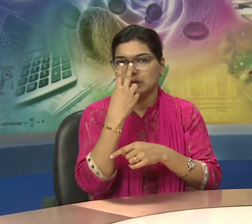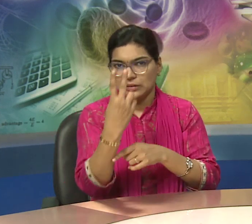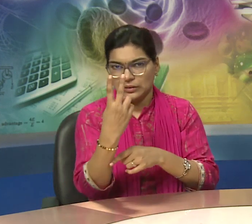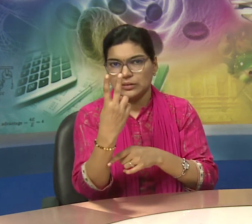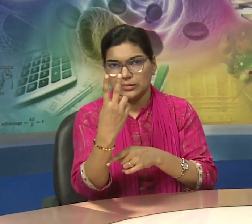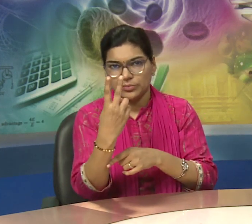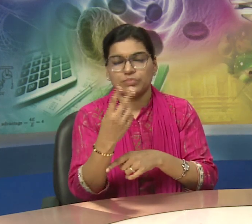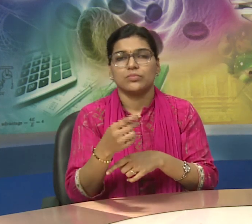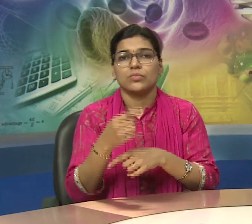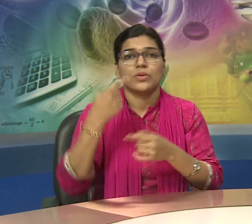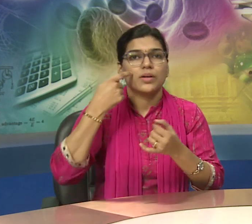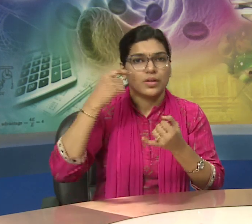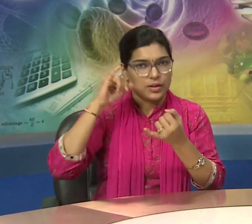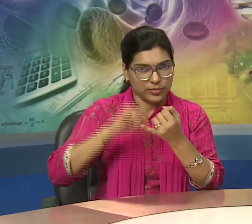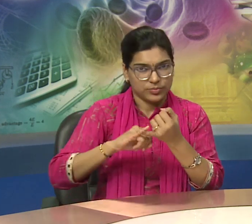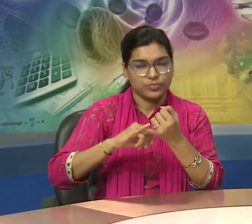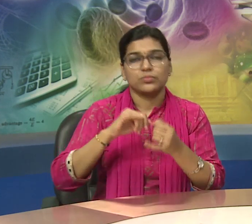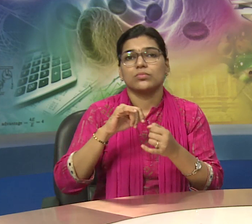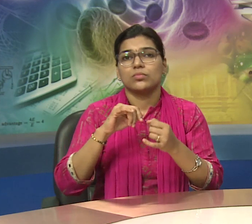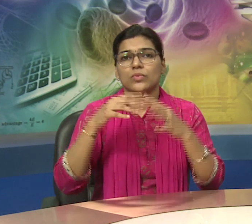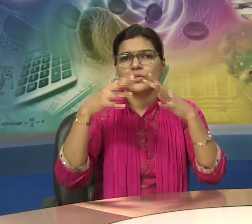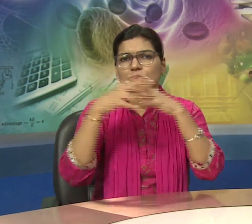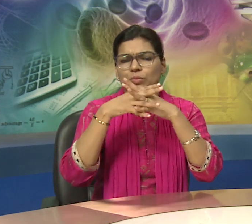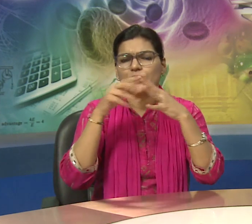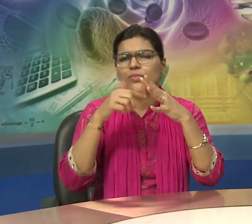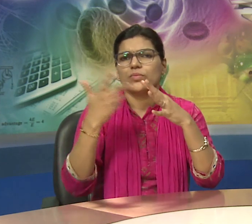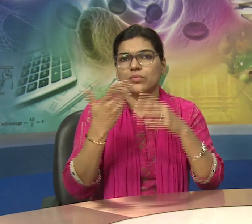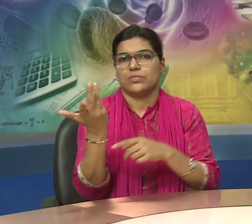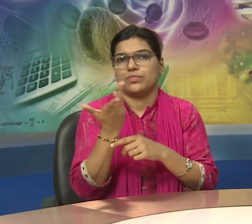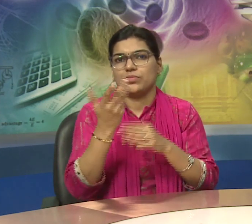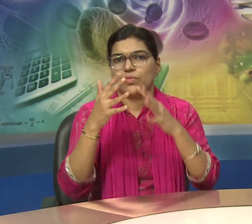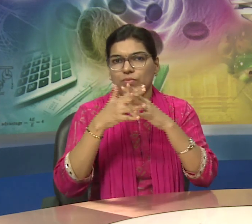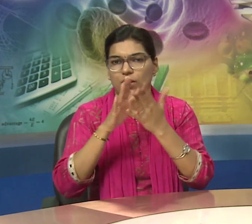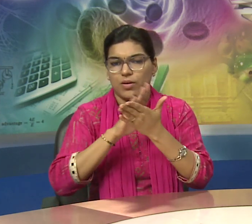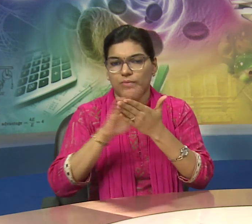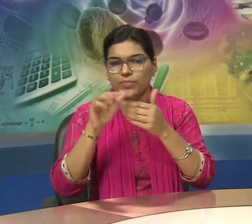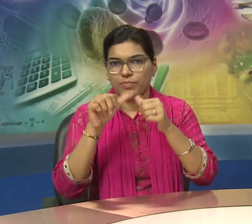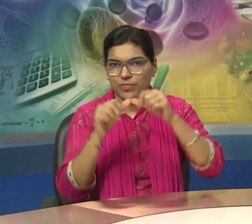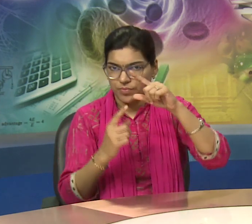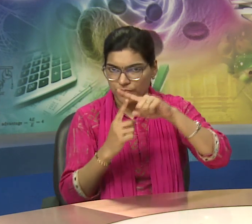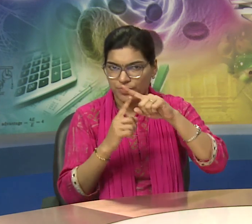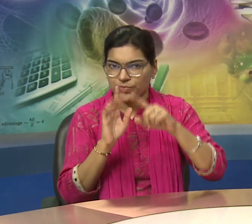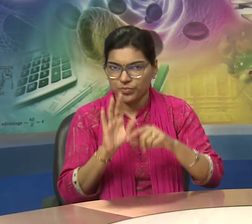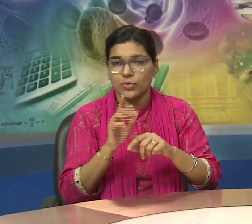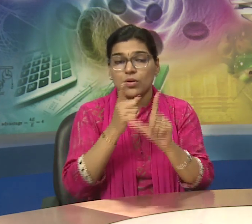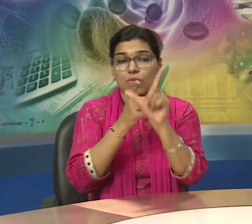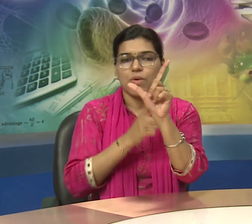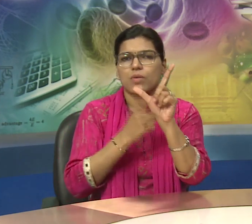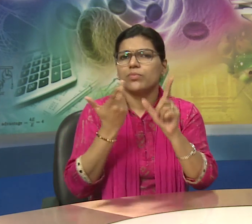get. So, each letter has a meaning, like W stands